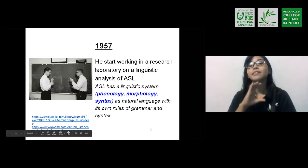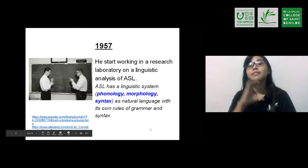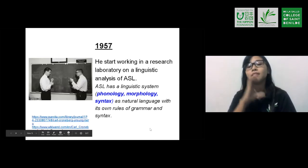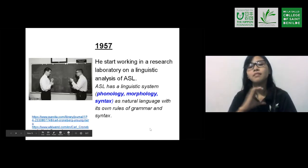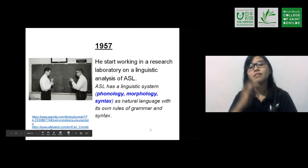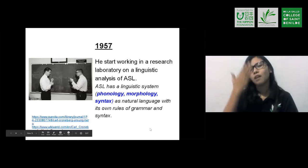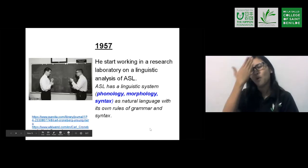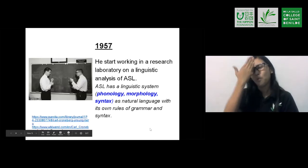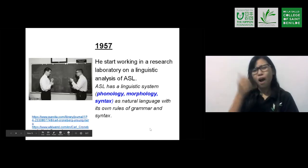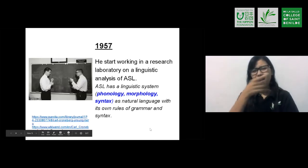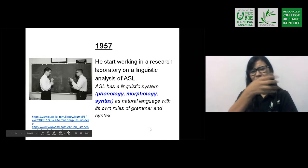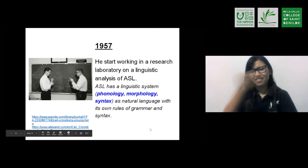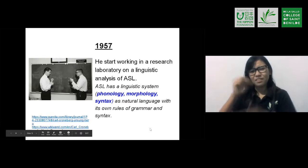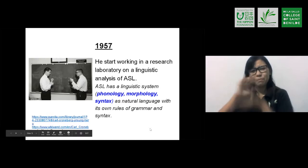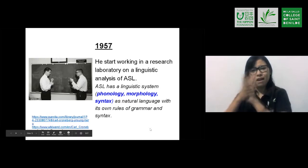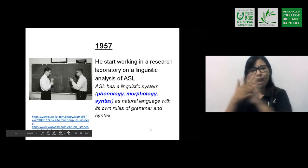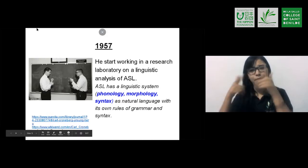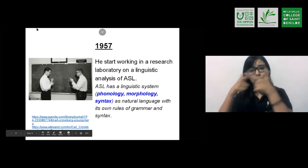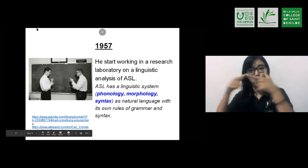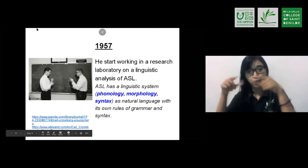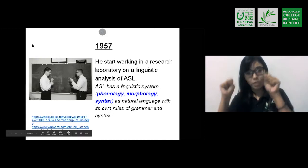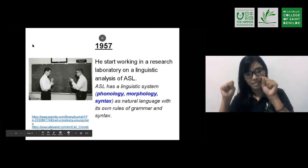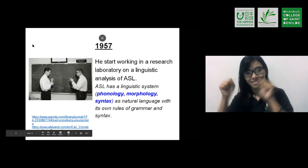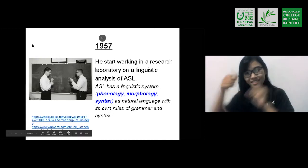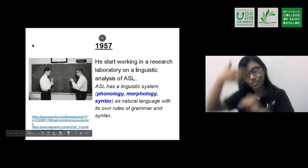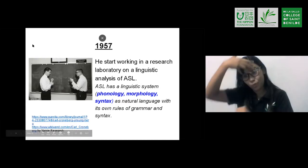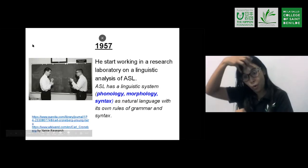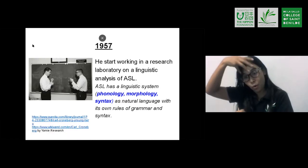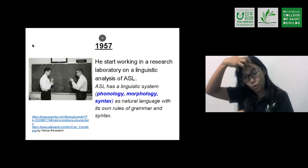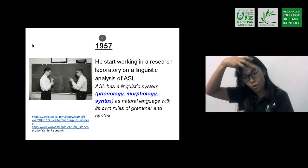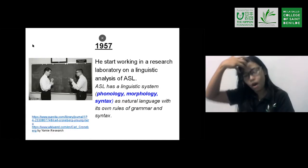Just something to note, Cronenberg